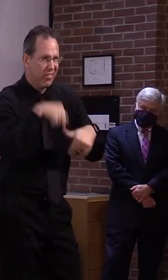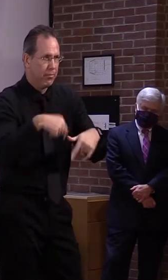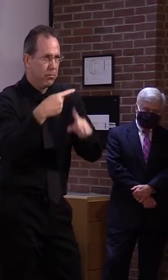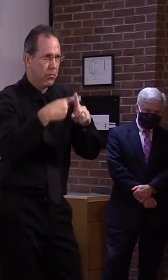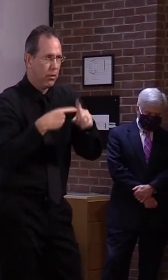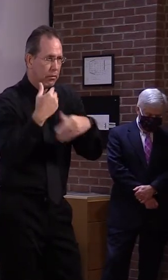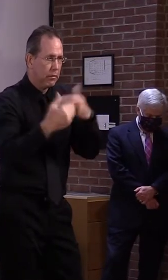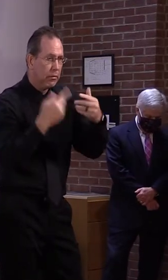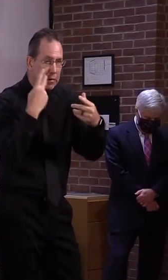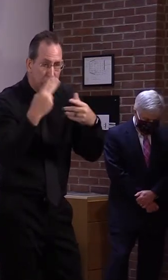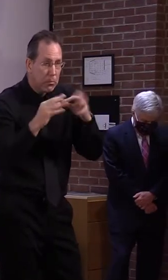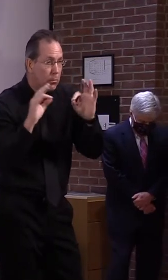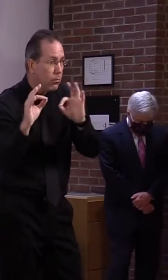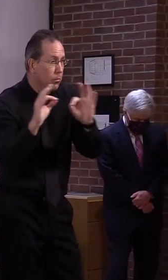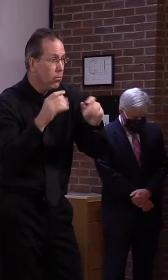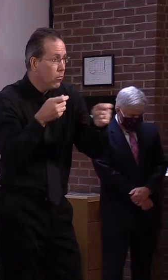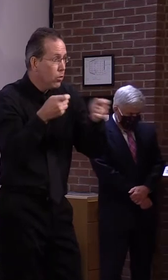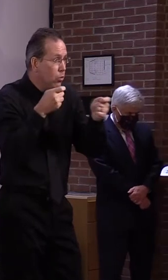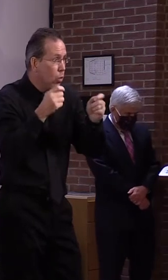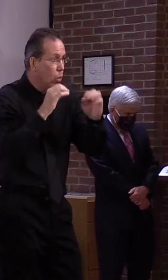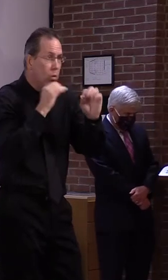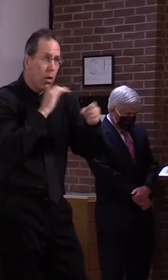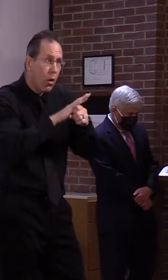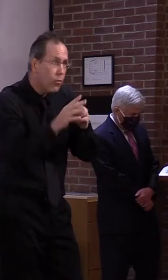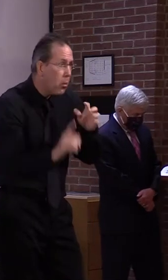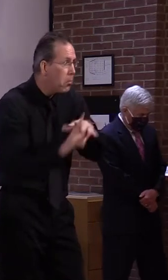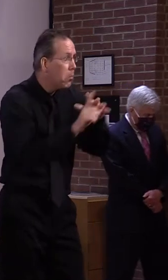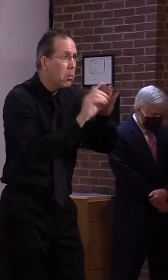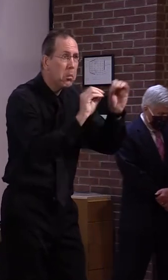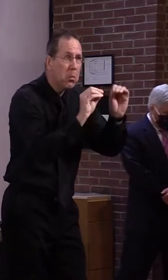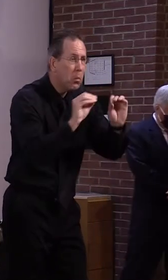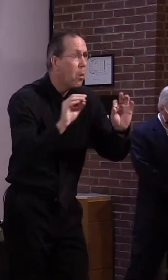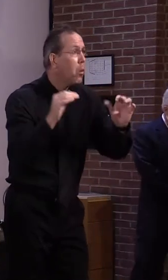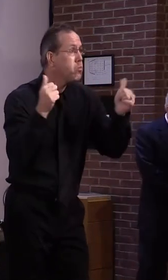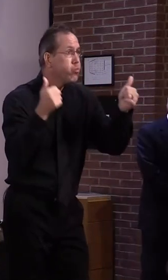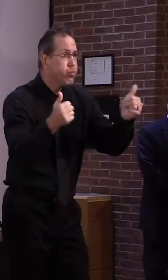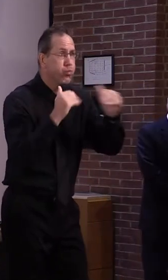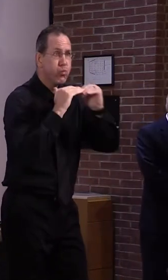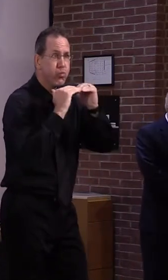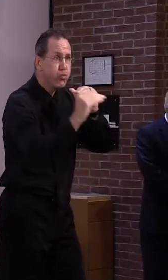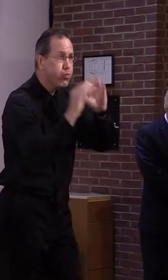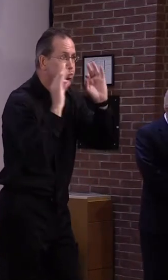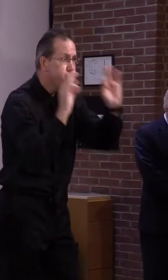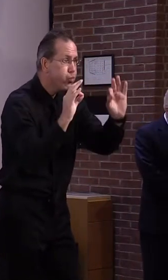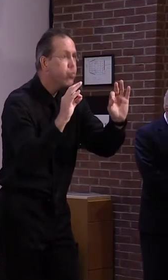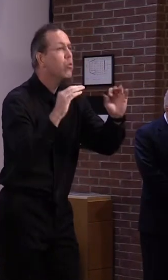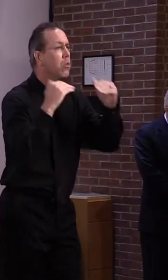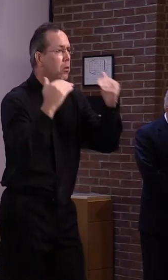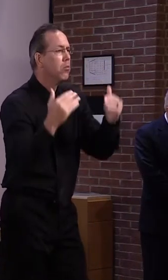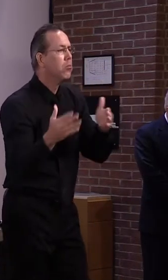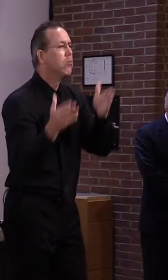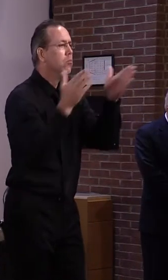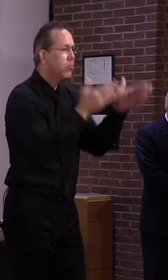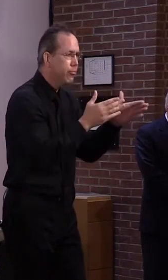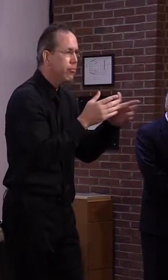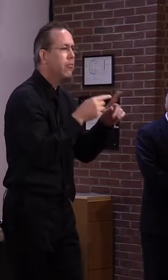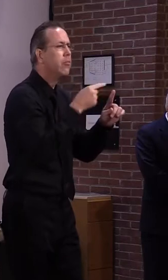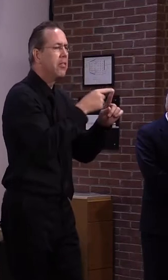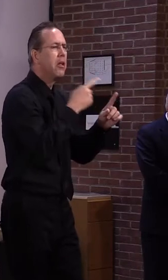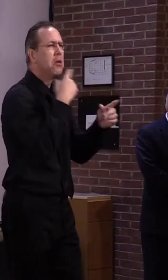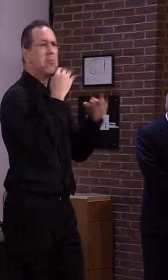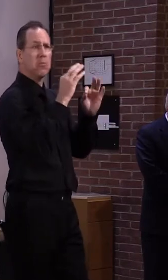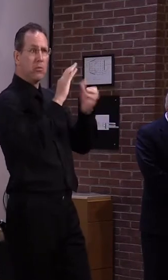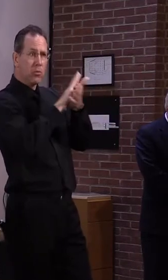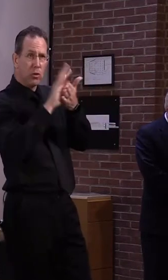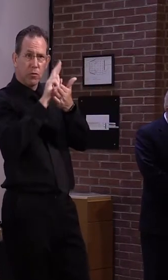this first reopening, hopefully successfully, then we will look at focusing on the economy to try